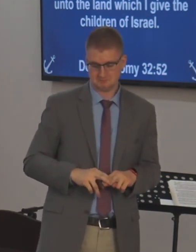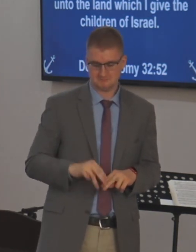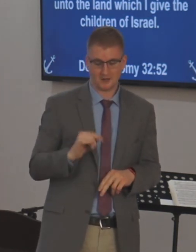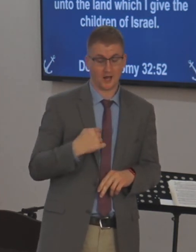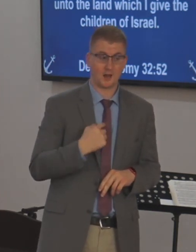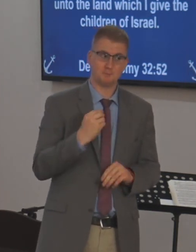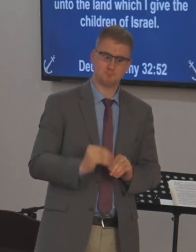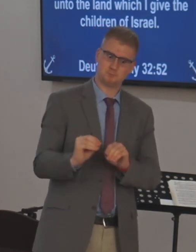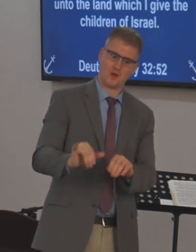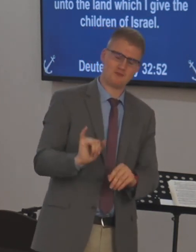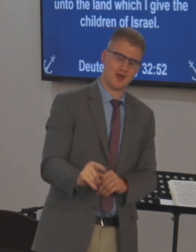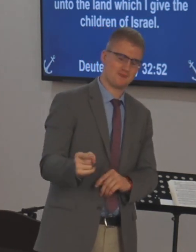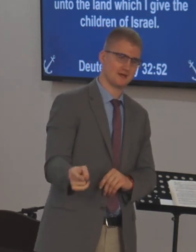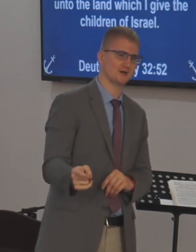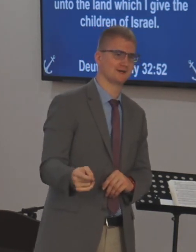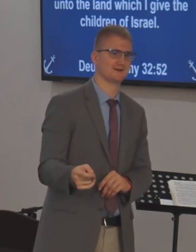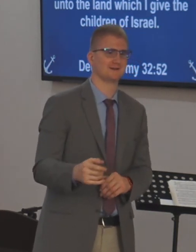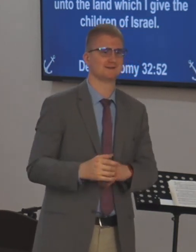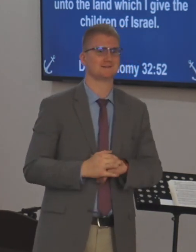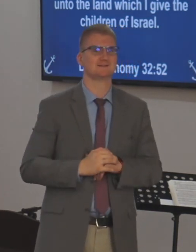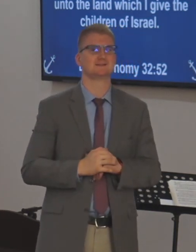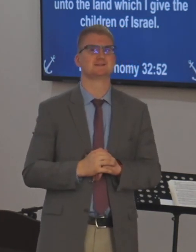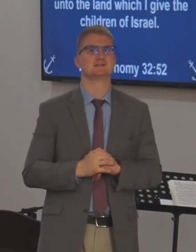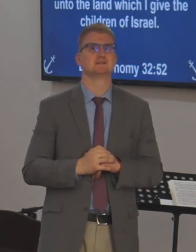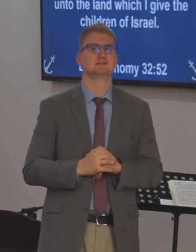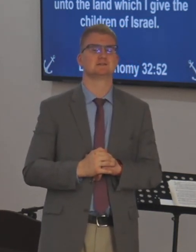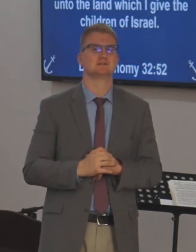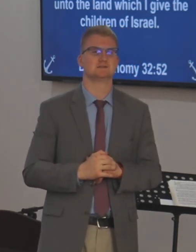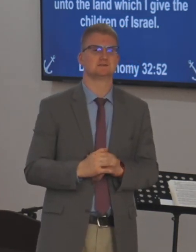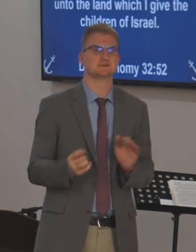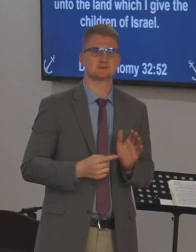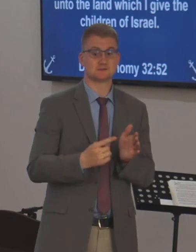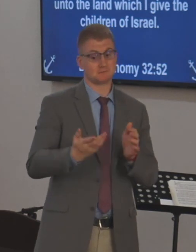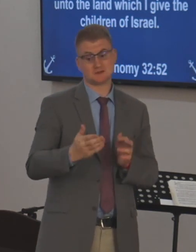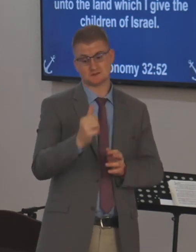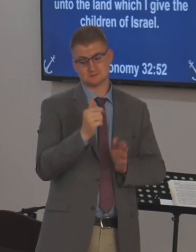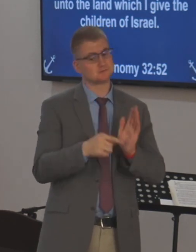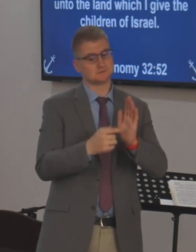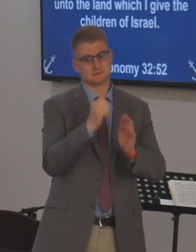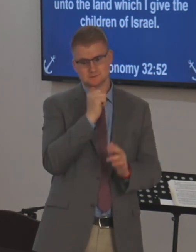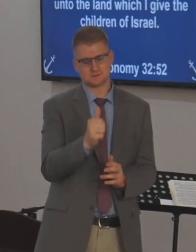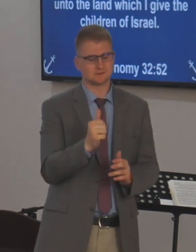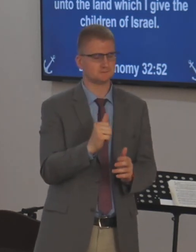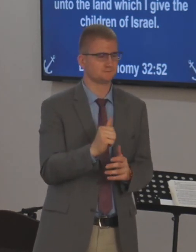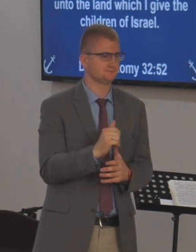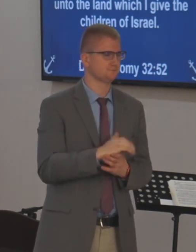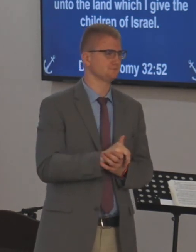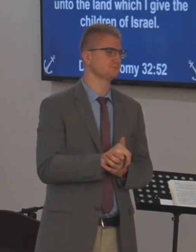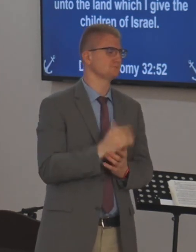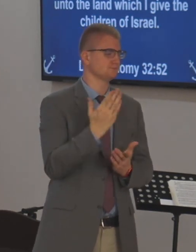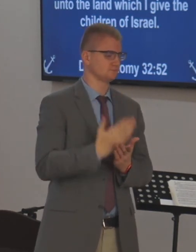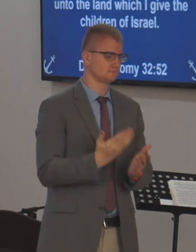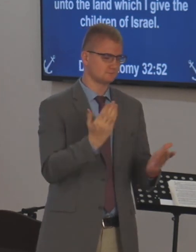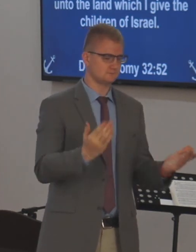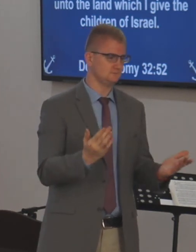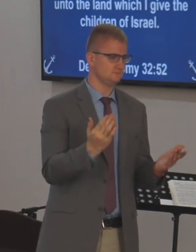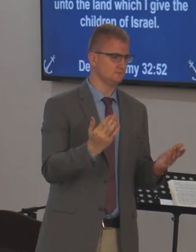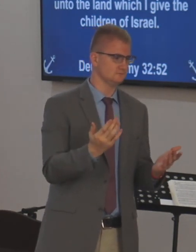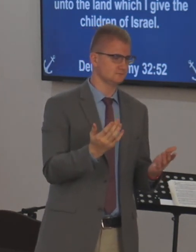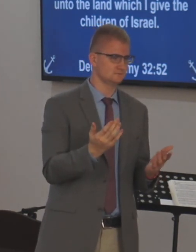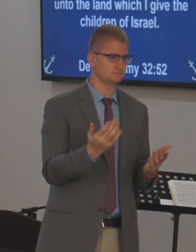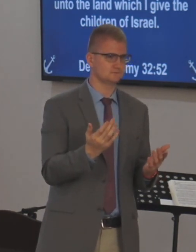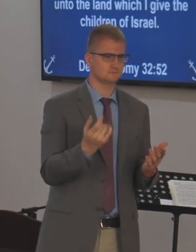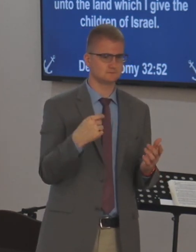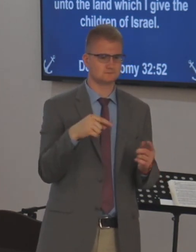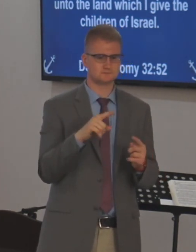put that track there, and I check it out every day. Sometimes it's there, sometimes it's not. One thing, though, something about what we make these tracks, when it